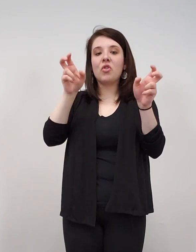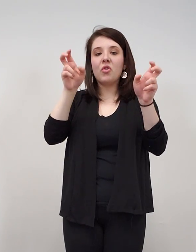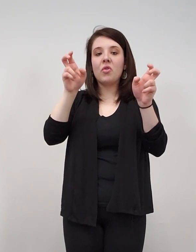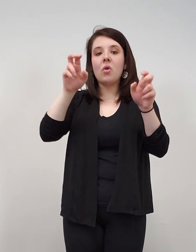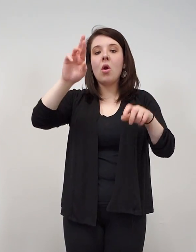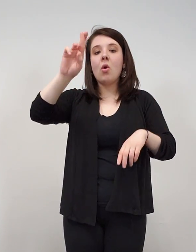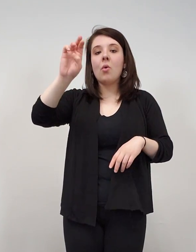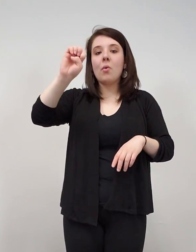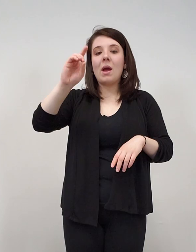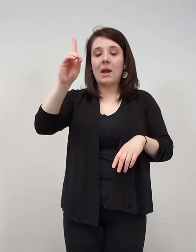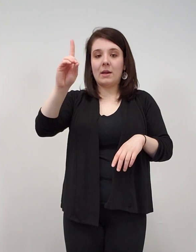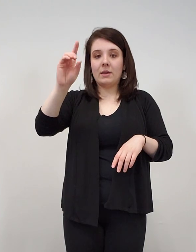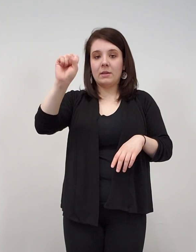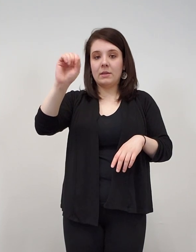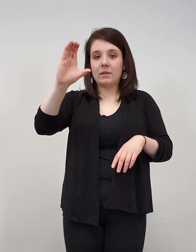the press called the Soviet Ark.